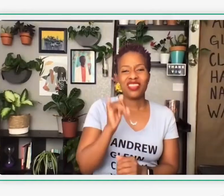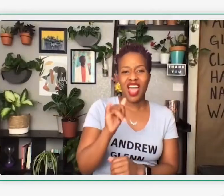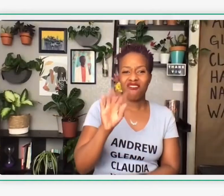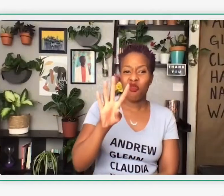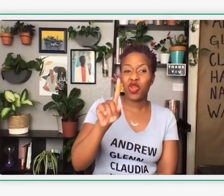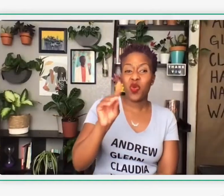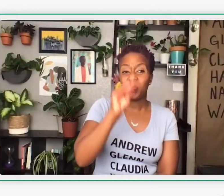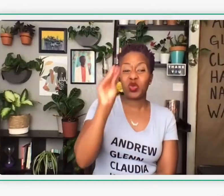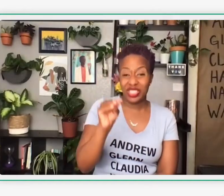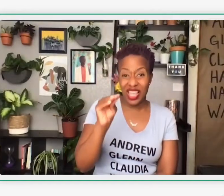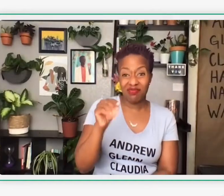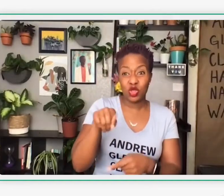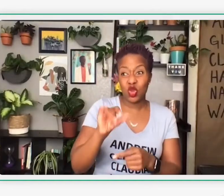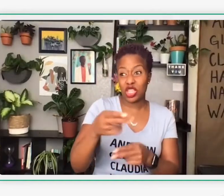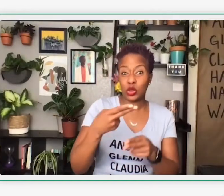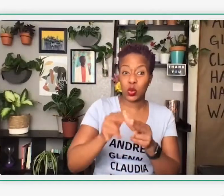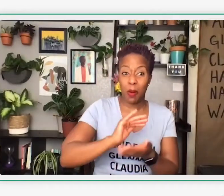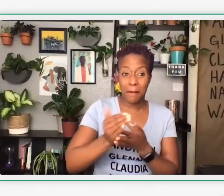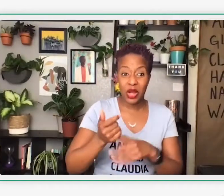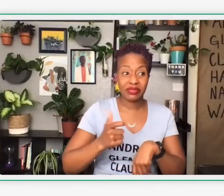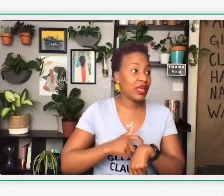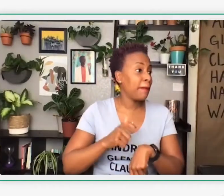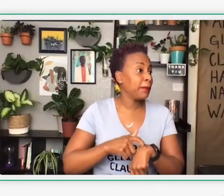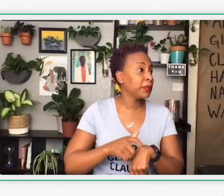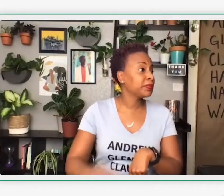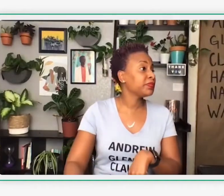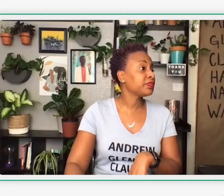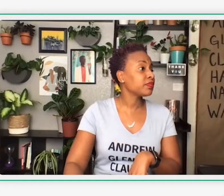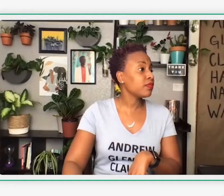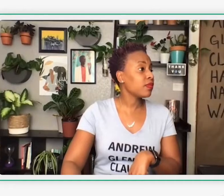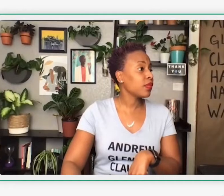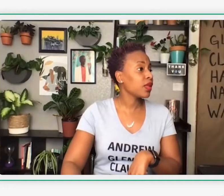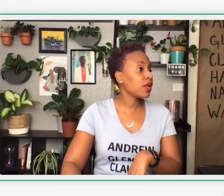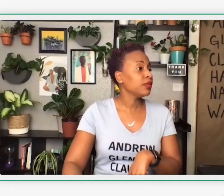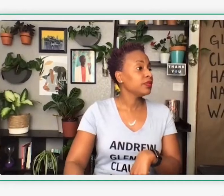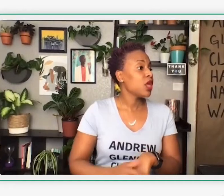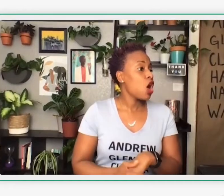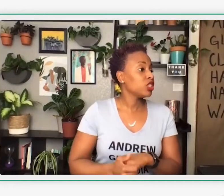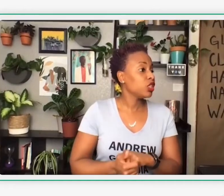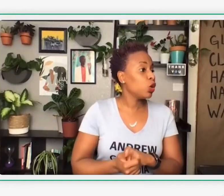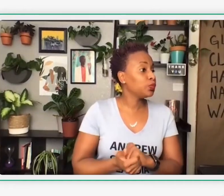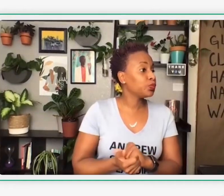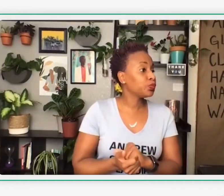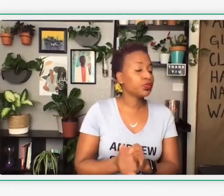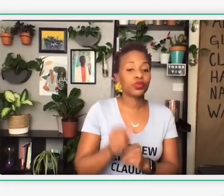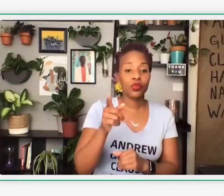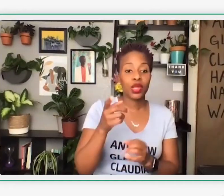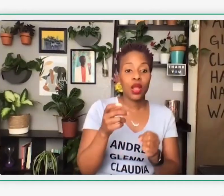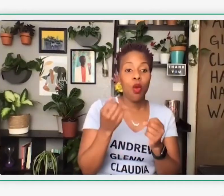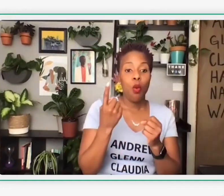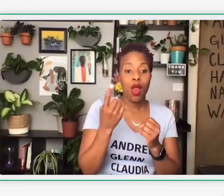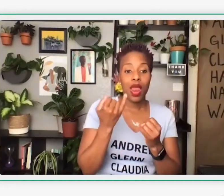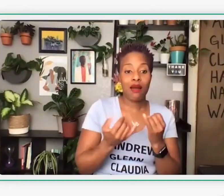to take over the business. So that 41% decline within that short amount of